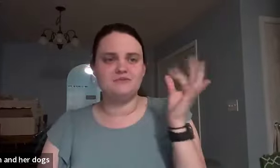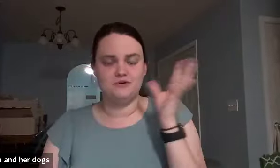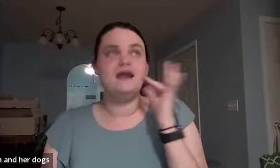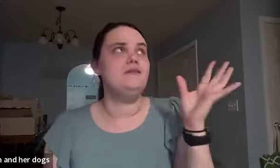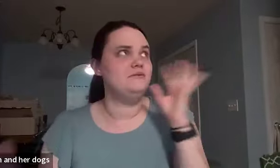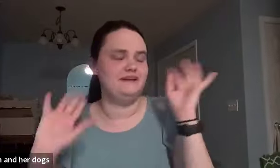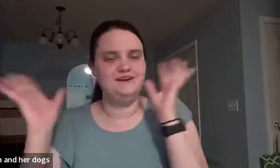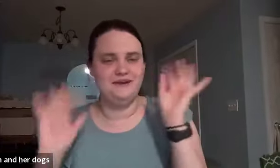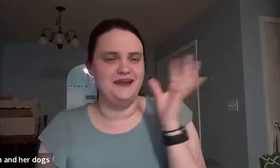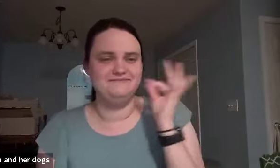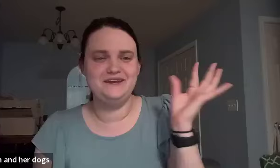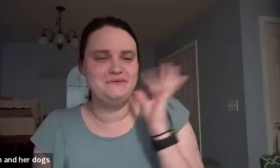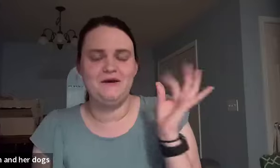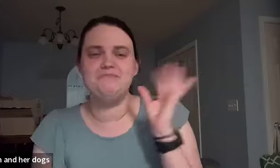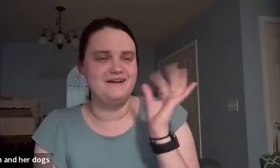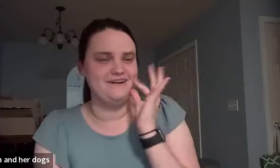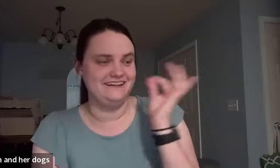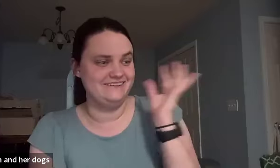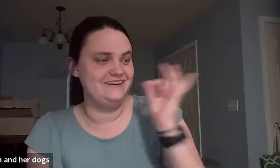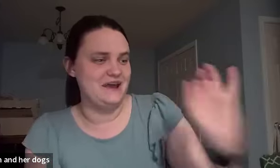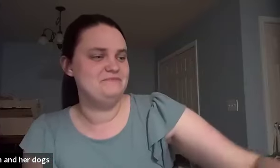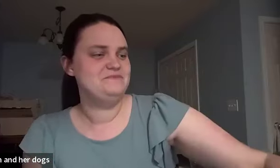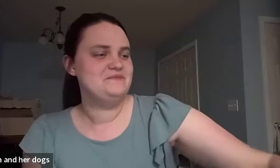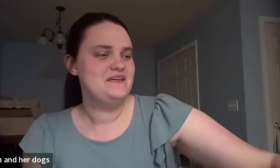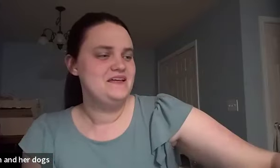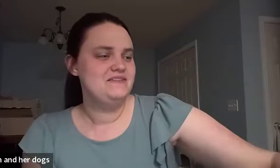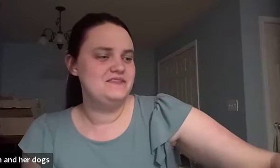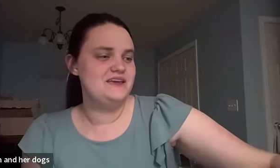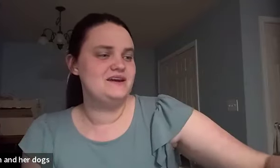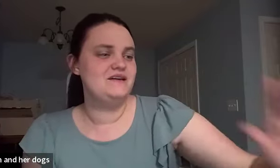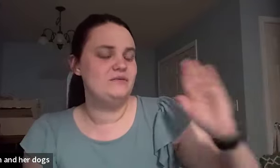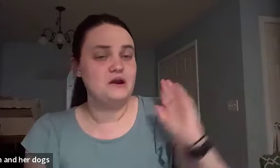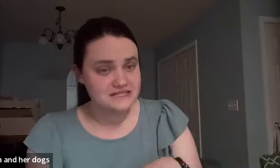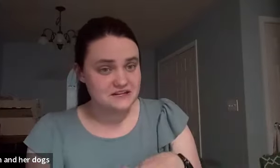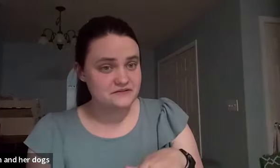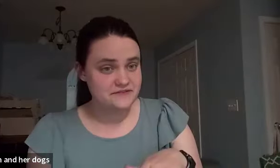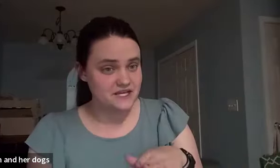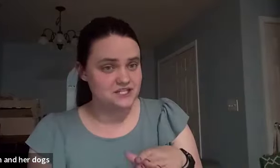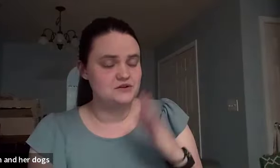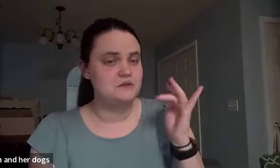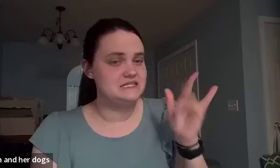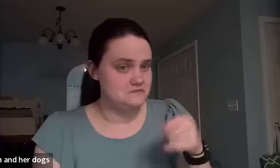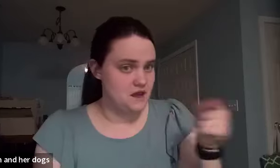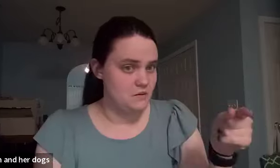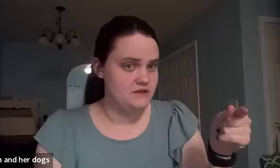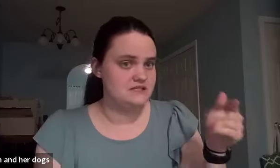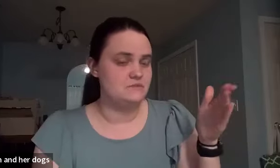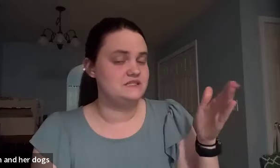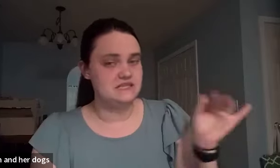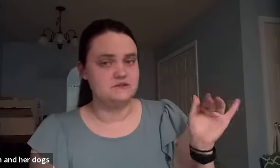cat before? Halloween. Okay. There we go. I'm back on here. Okay. Then we already did our fish. So I'm going to skip that one because that was the same